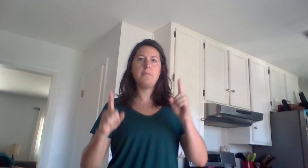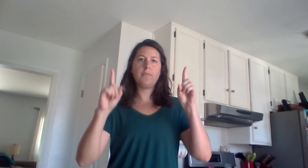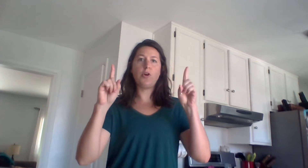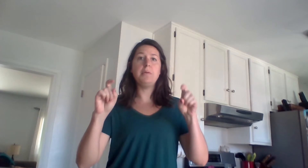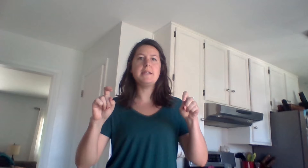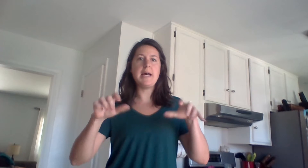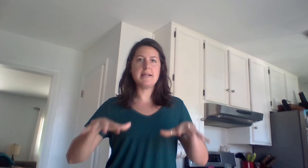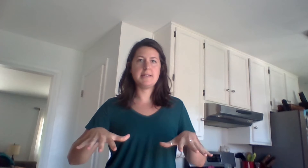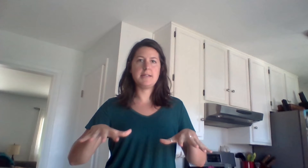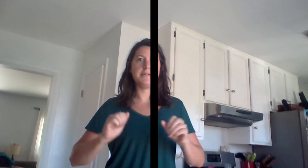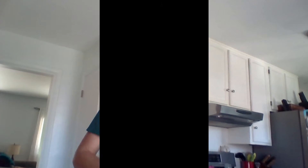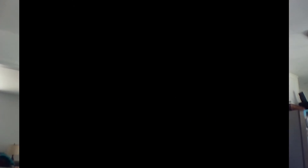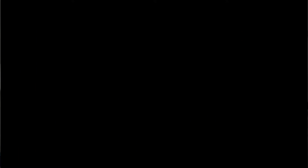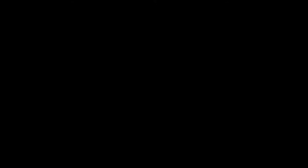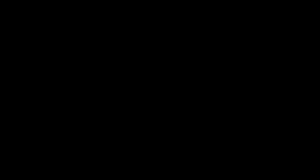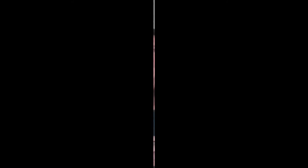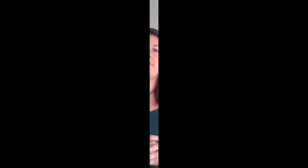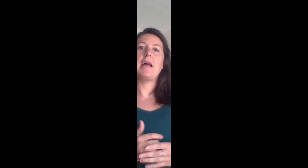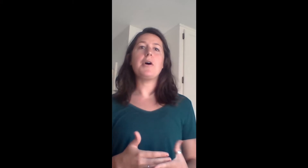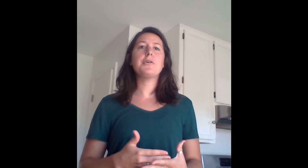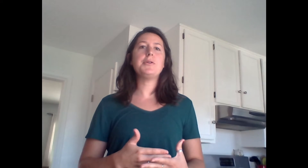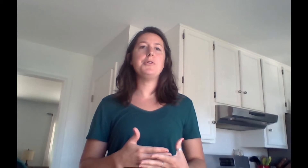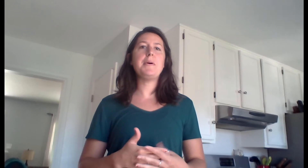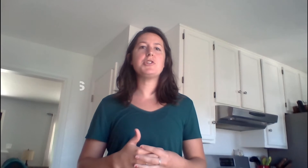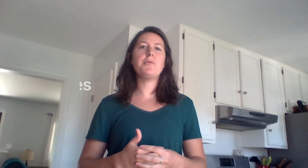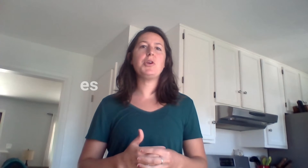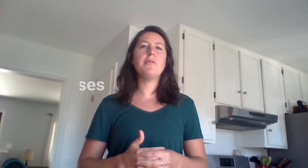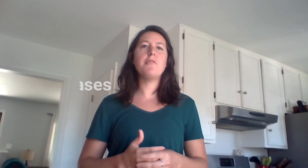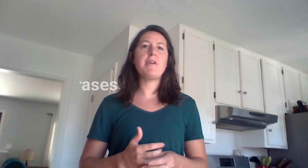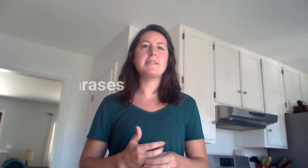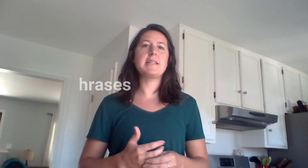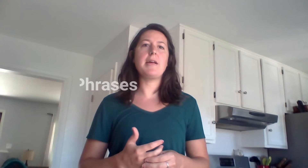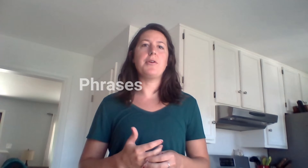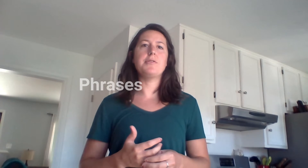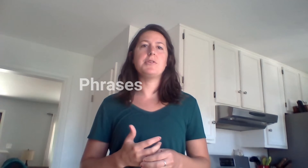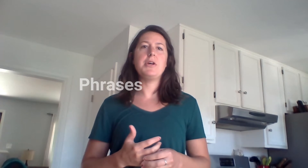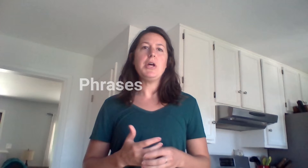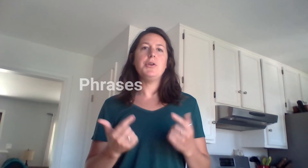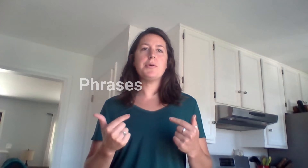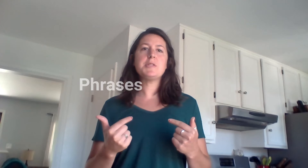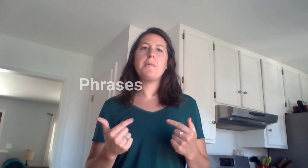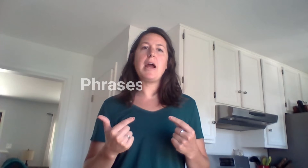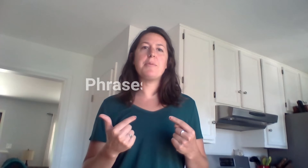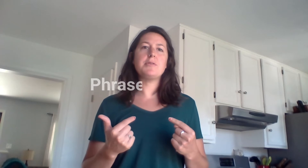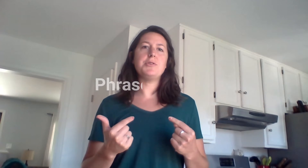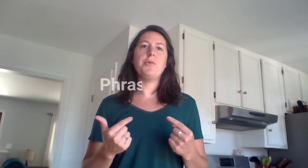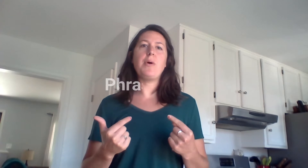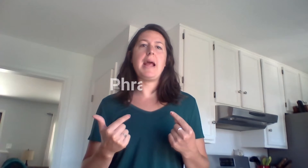or blood test. I'll conclude by showing you a few phrases that I learned. Notice what my eyebrows do when I ask